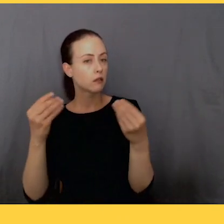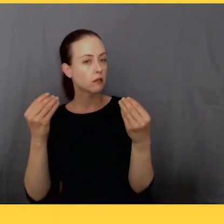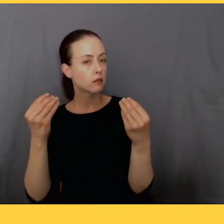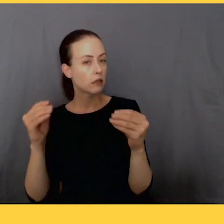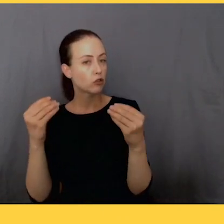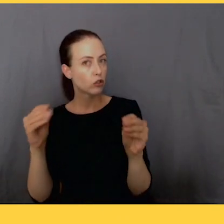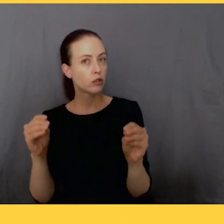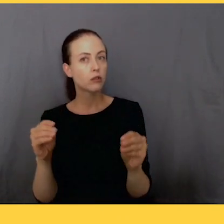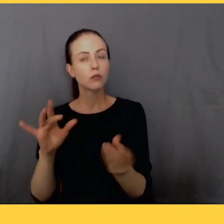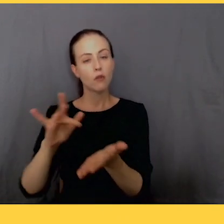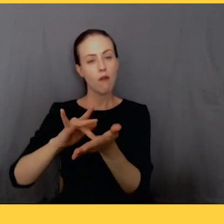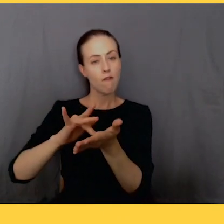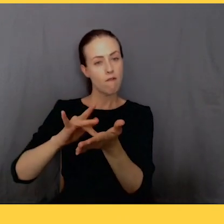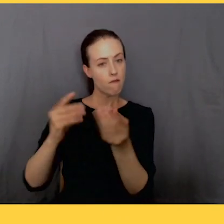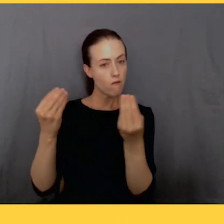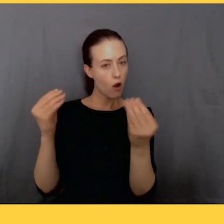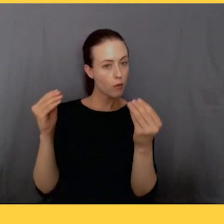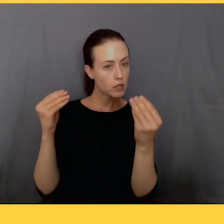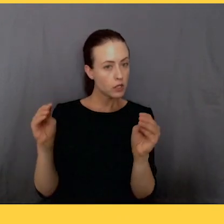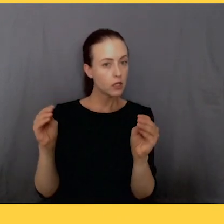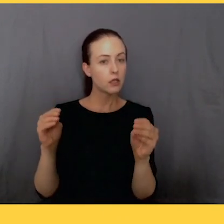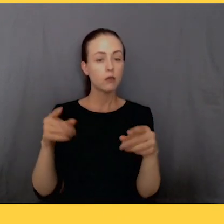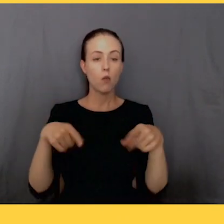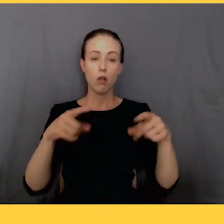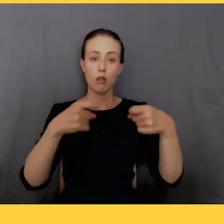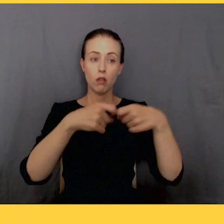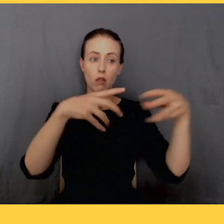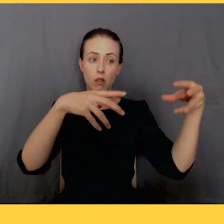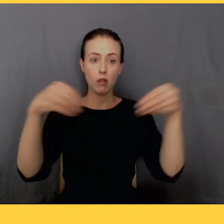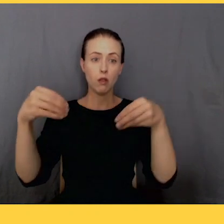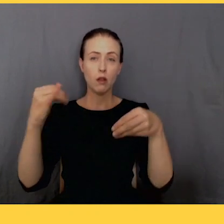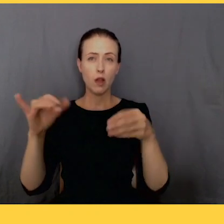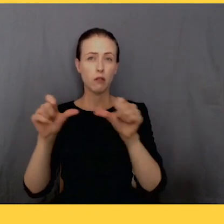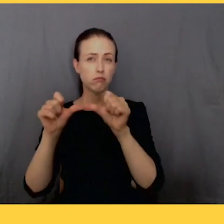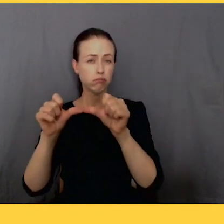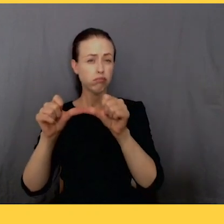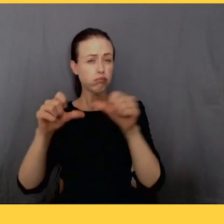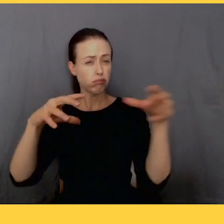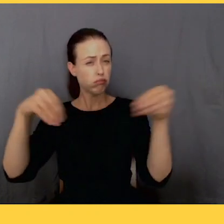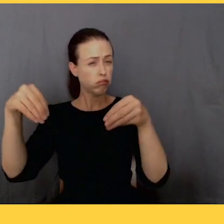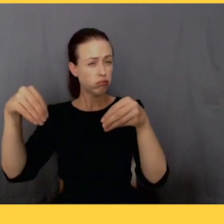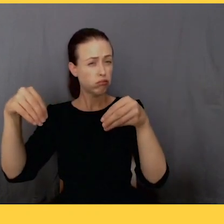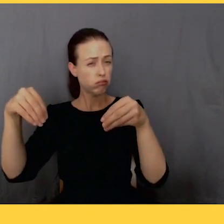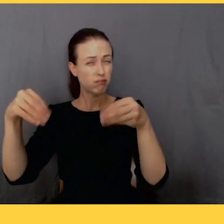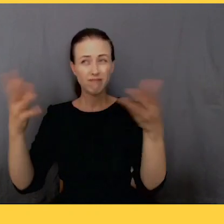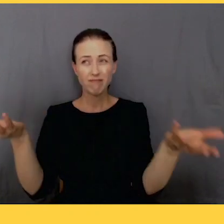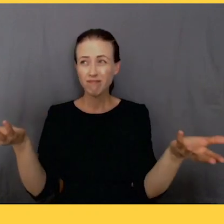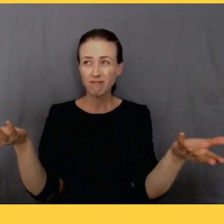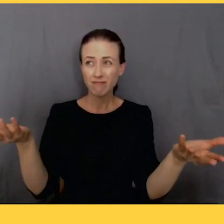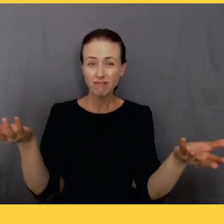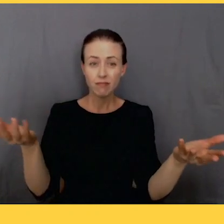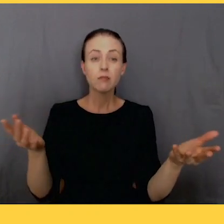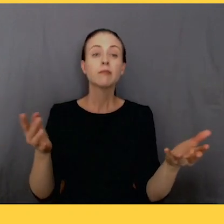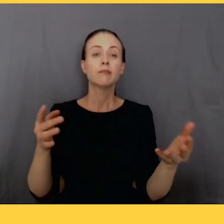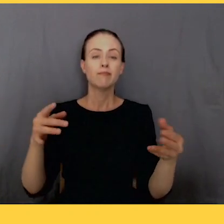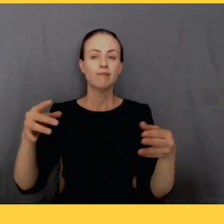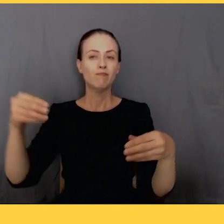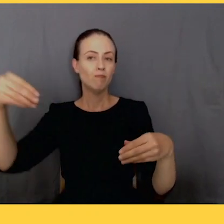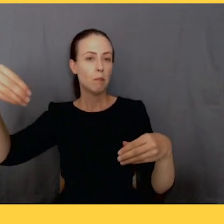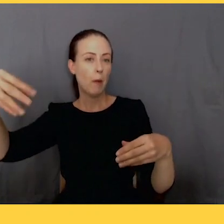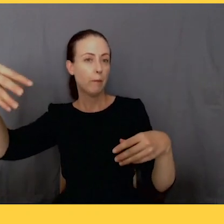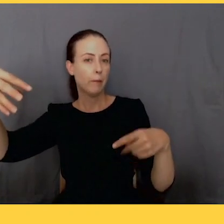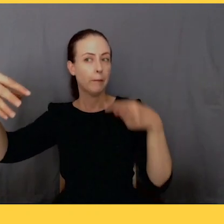these de-energizations, especially if they're longer in period. And so we'll be working with the communities and other areas